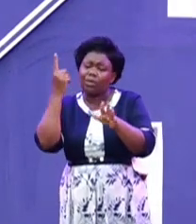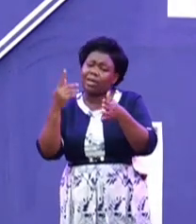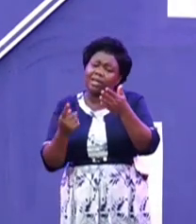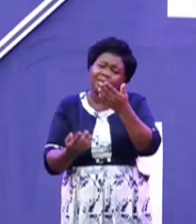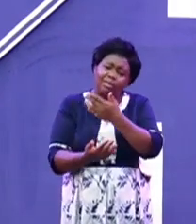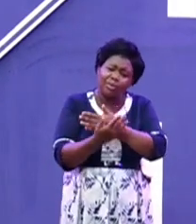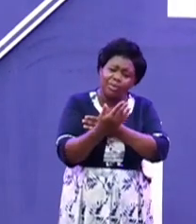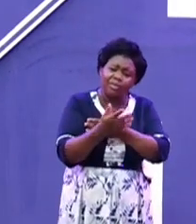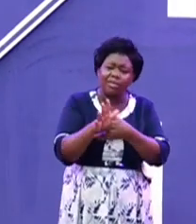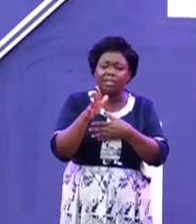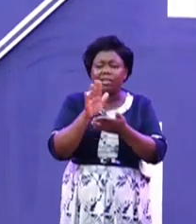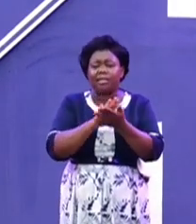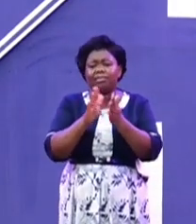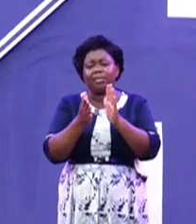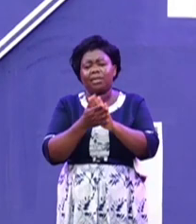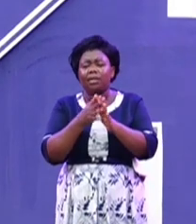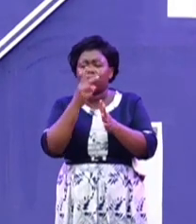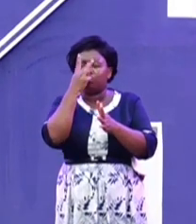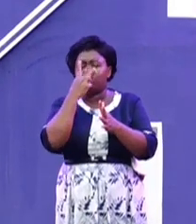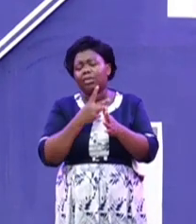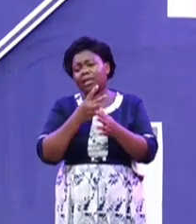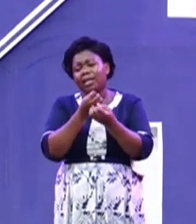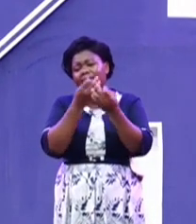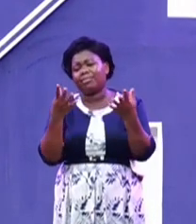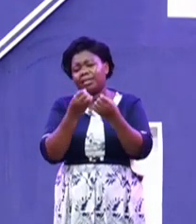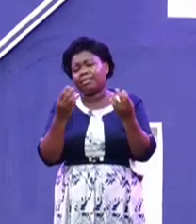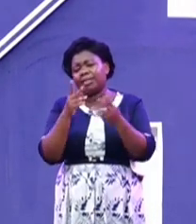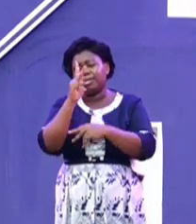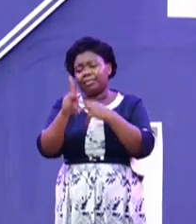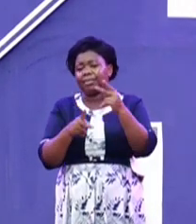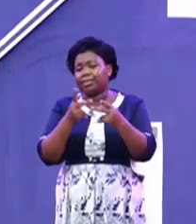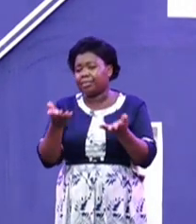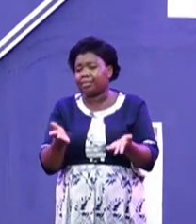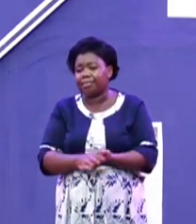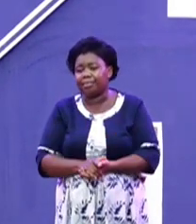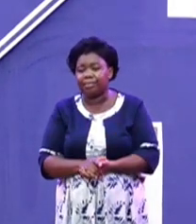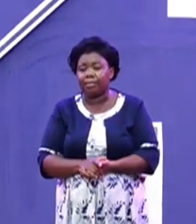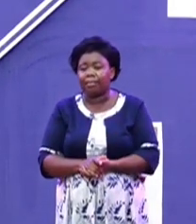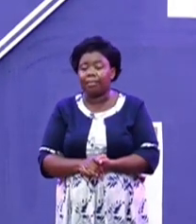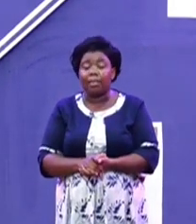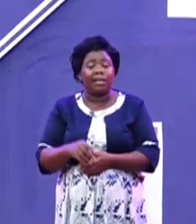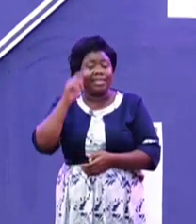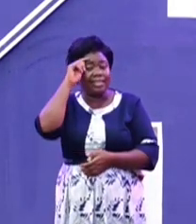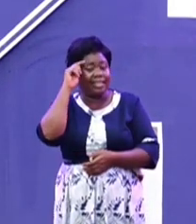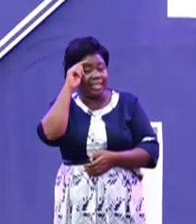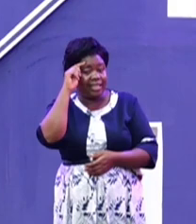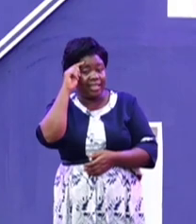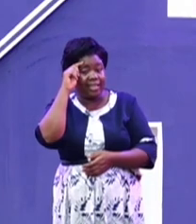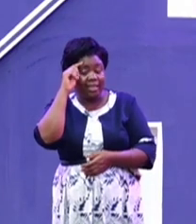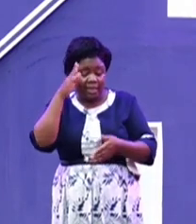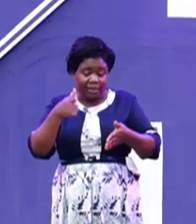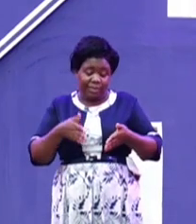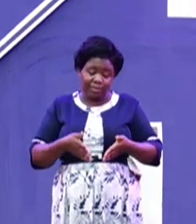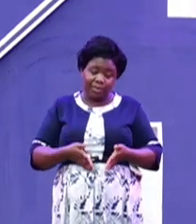I've ever seen of a lady who could see well but woke up one day when she can no longer see. Bamwaka fananyi,